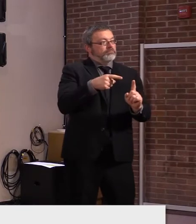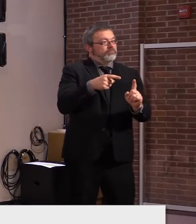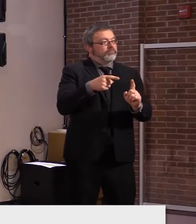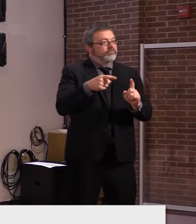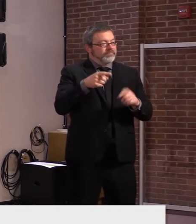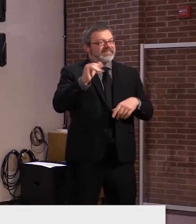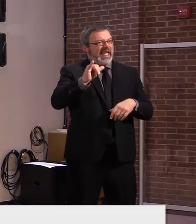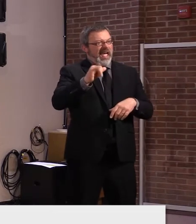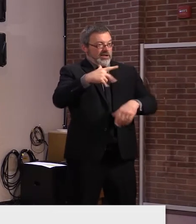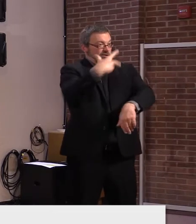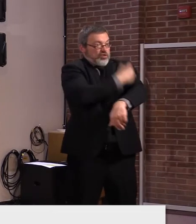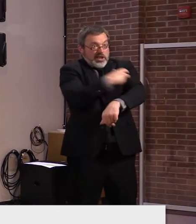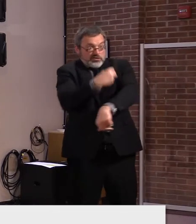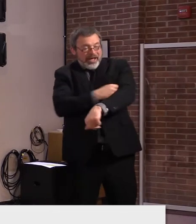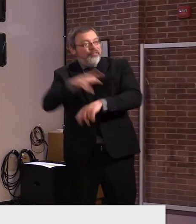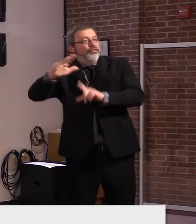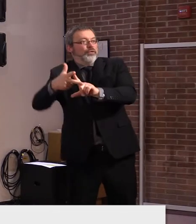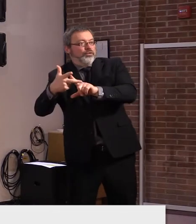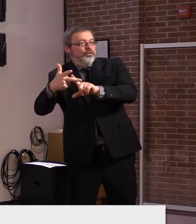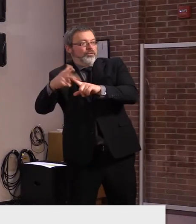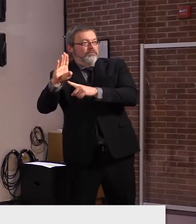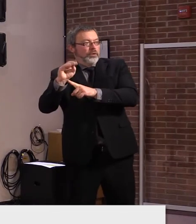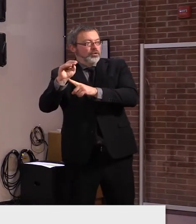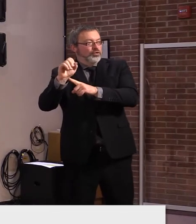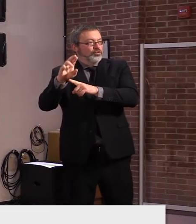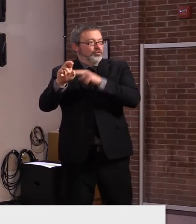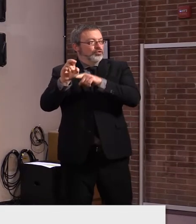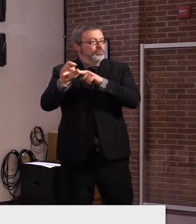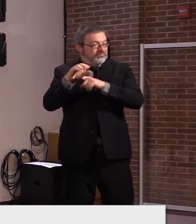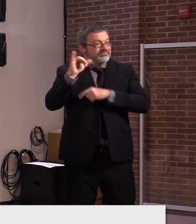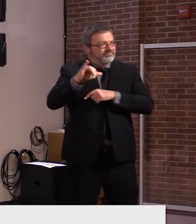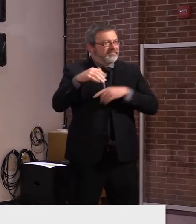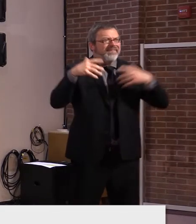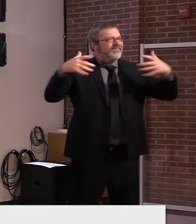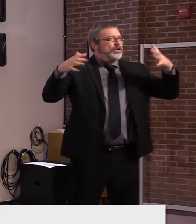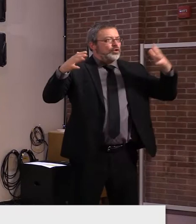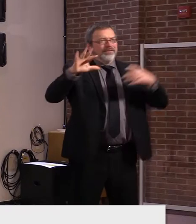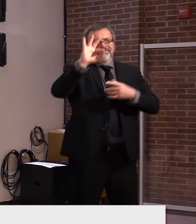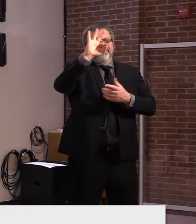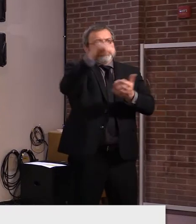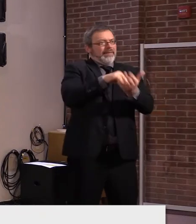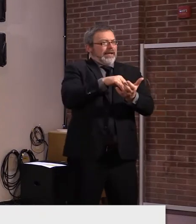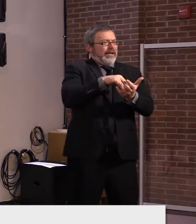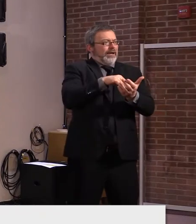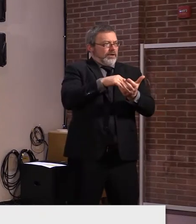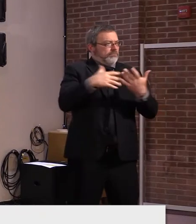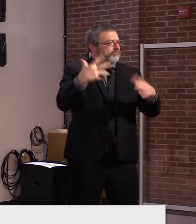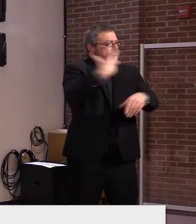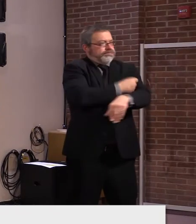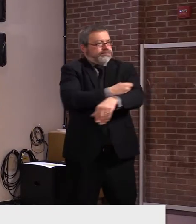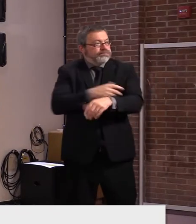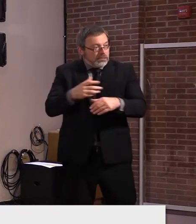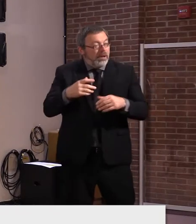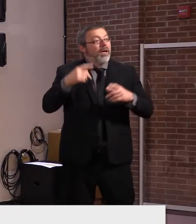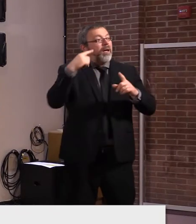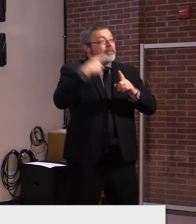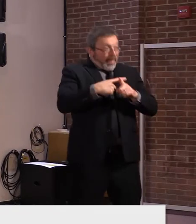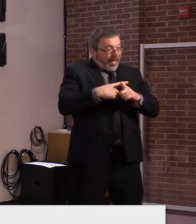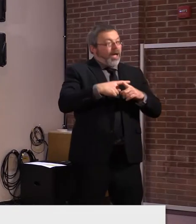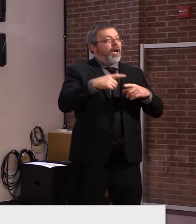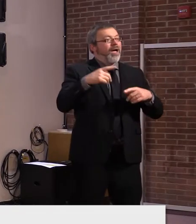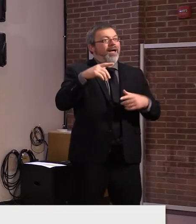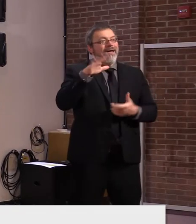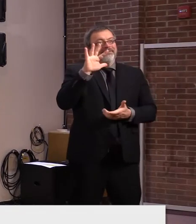the last week, 9,000 people have gotten their boosters. This is in addition to the 5,000 people who have